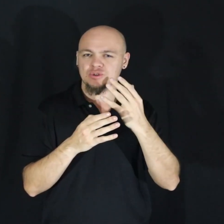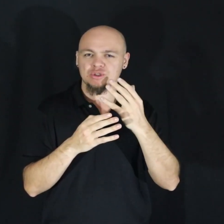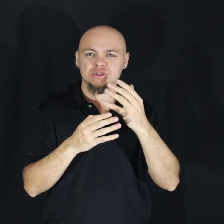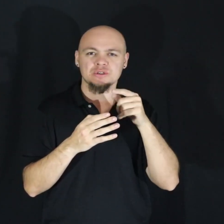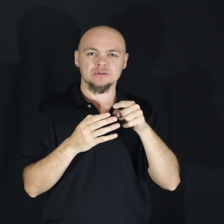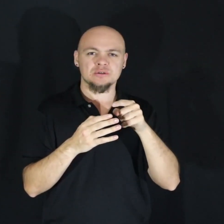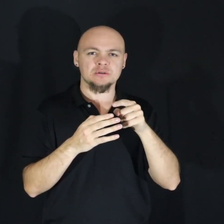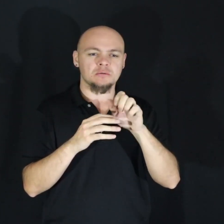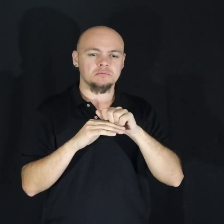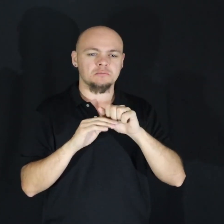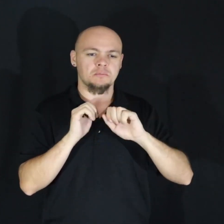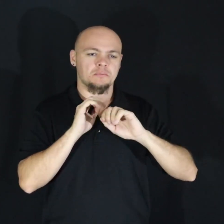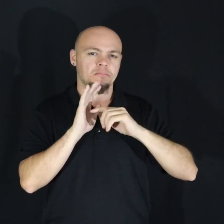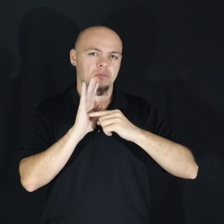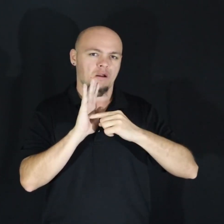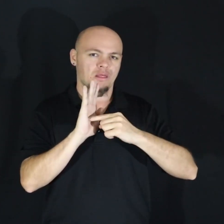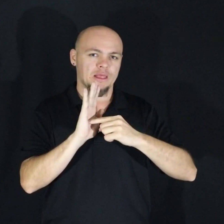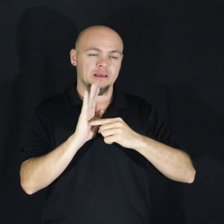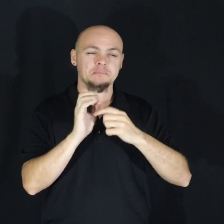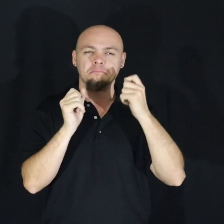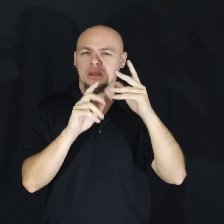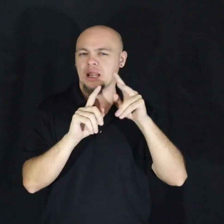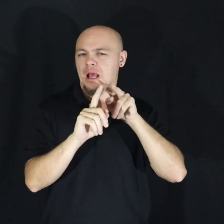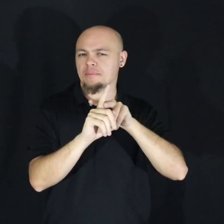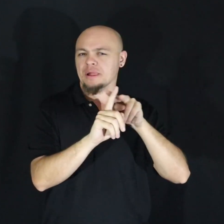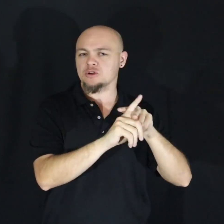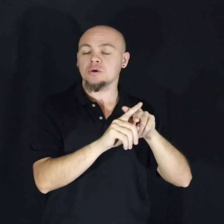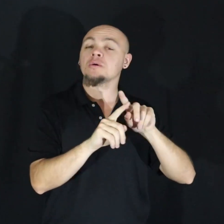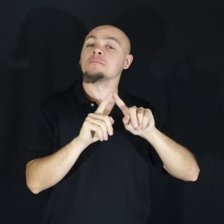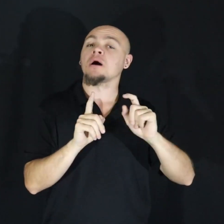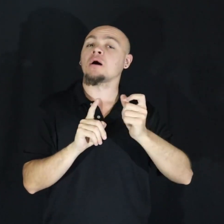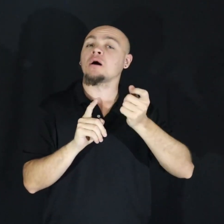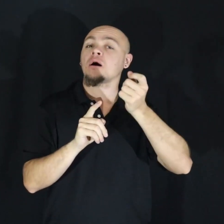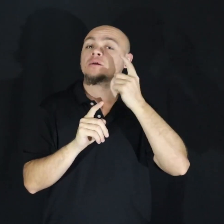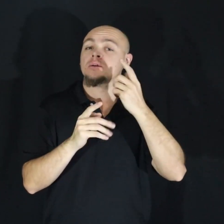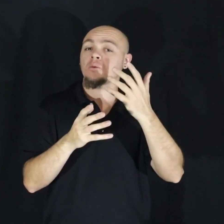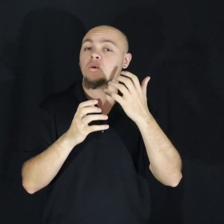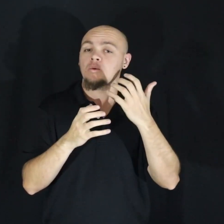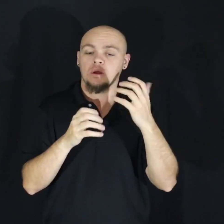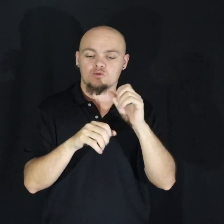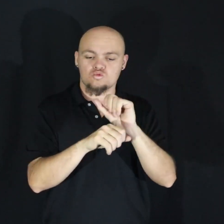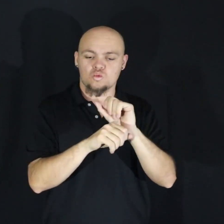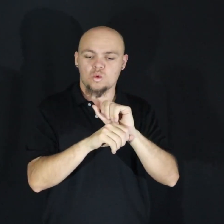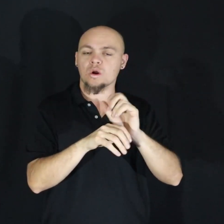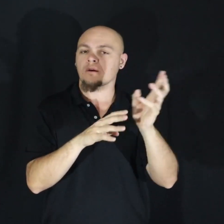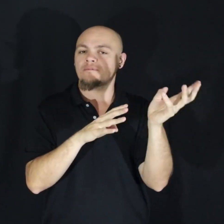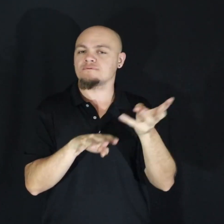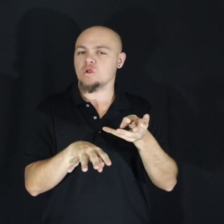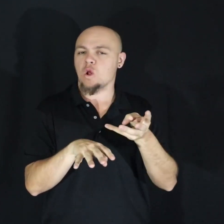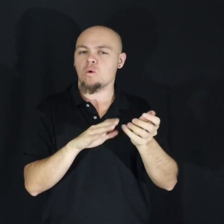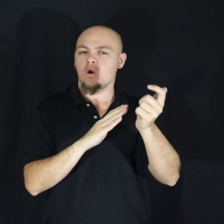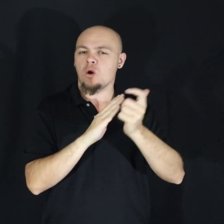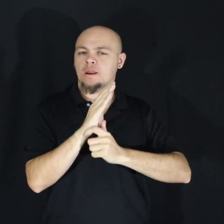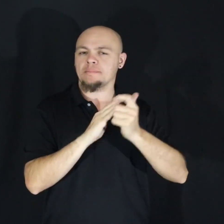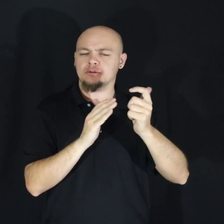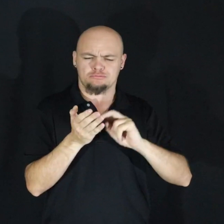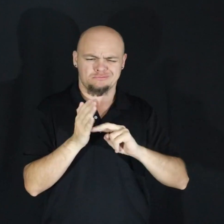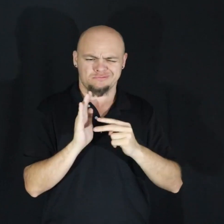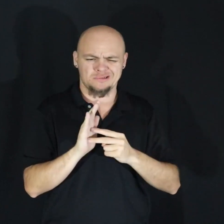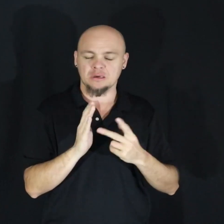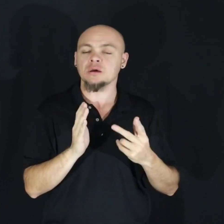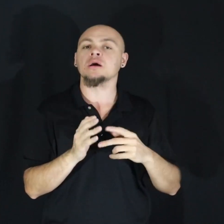to construction. The one I want to talk about today is workflow automation. You may ask what that means. Workflow automation